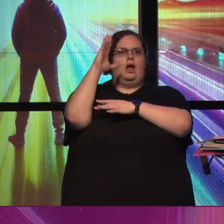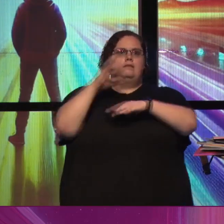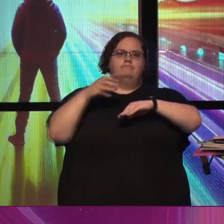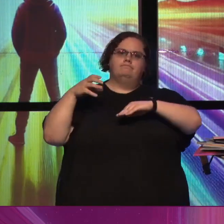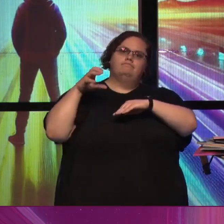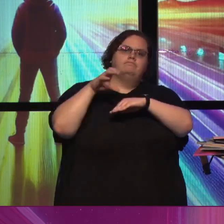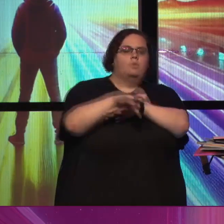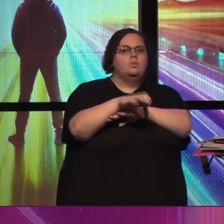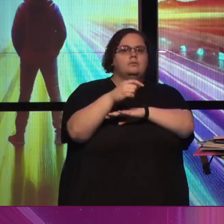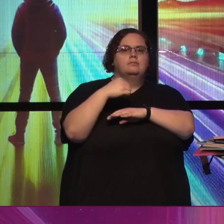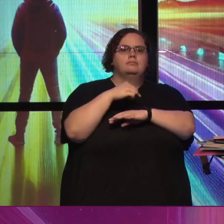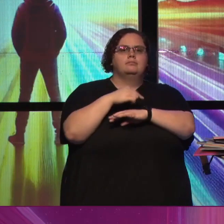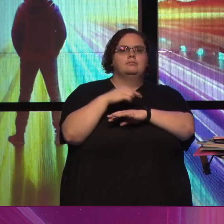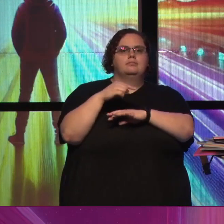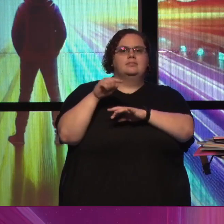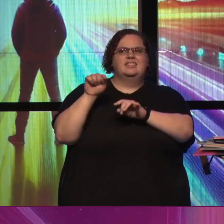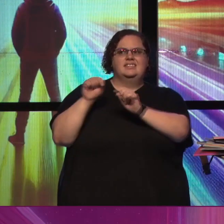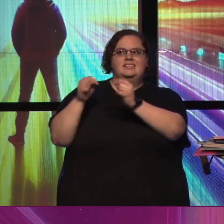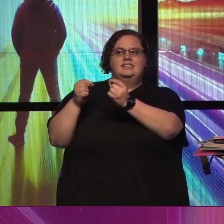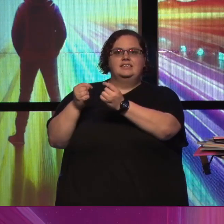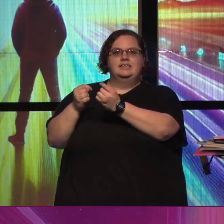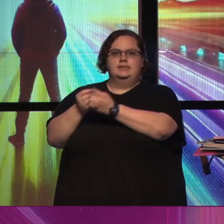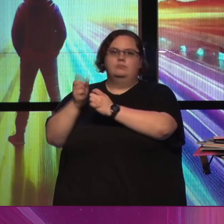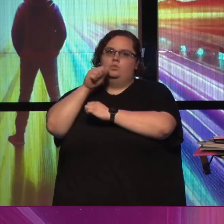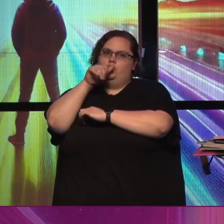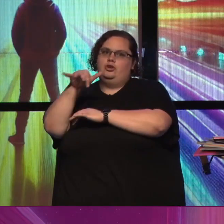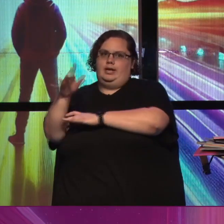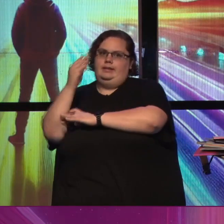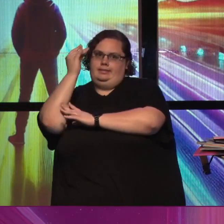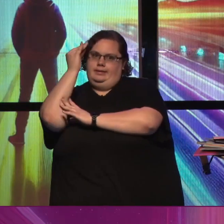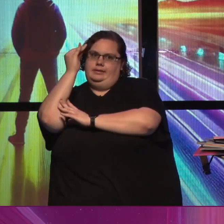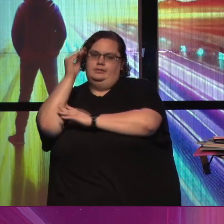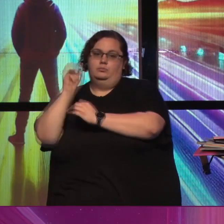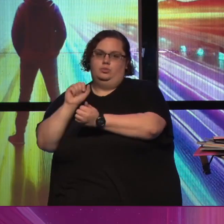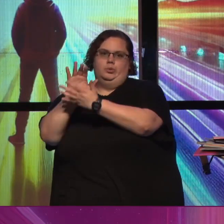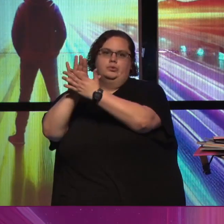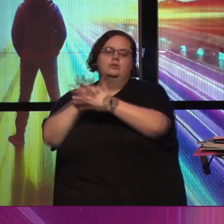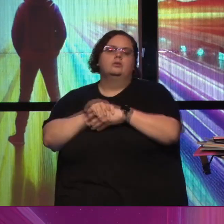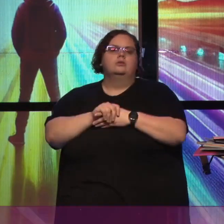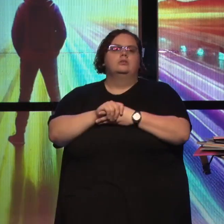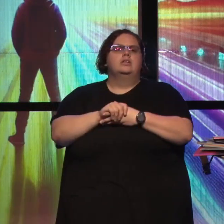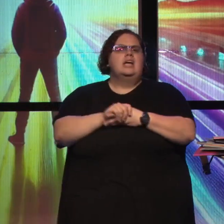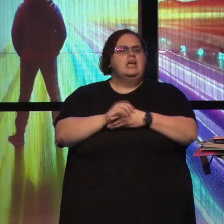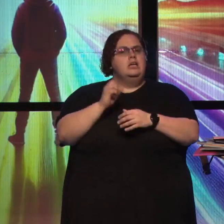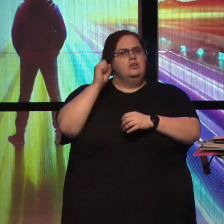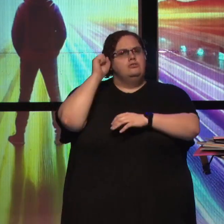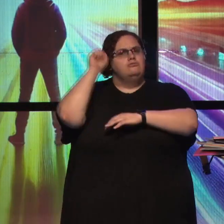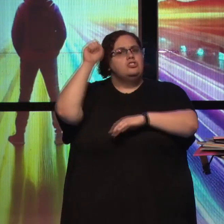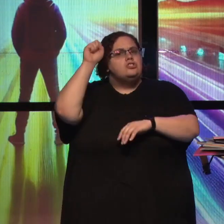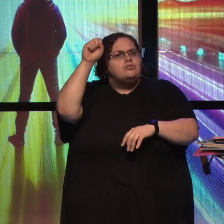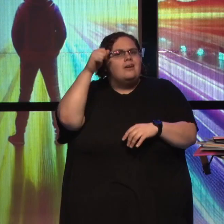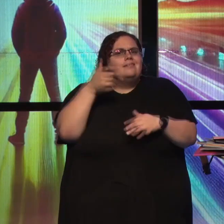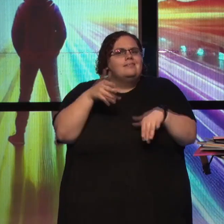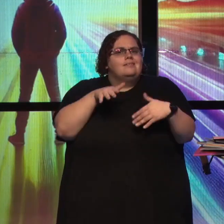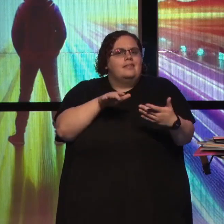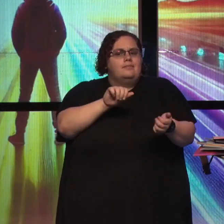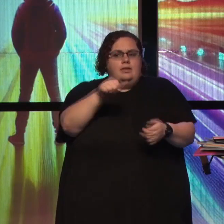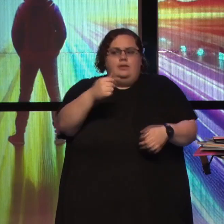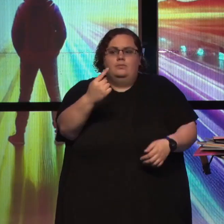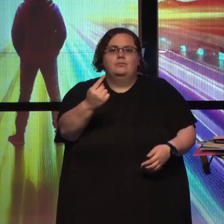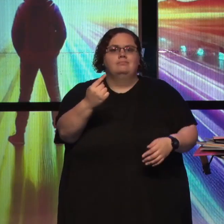us is Team Dragon thinking. To cheer on death of anyone is anti-Christ.